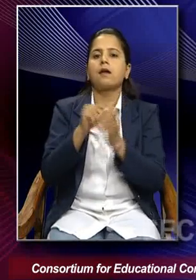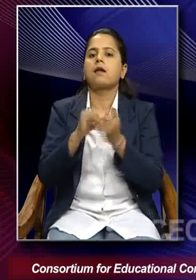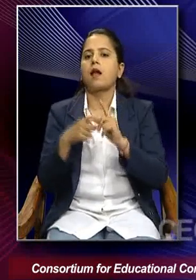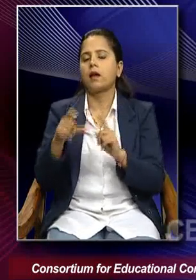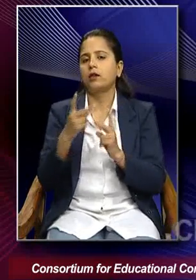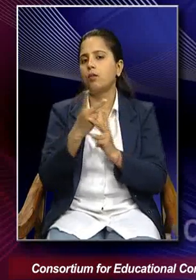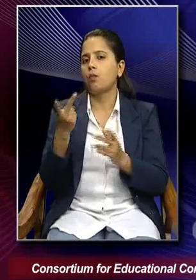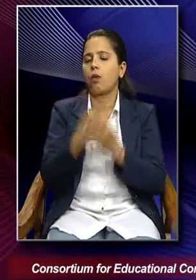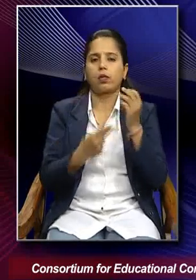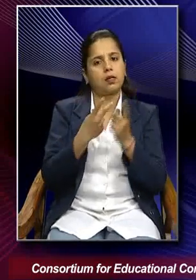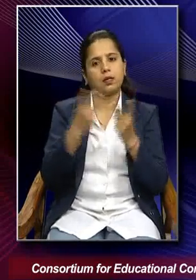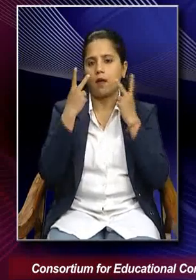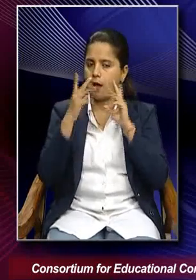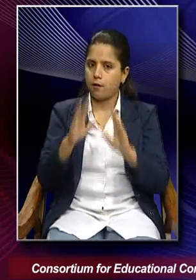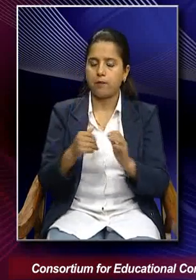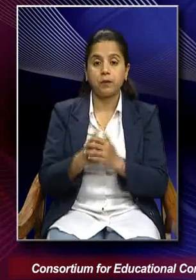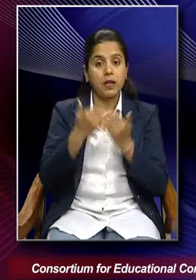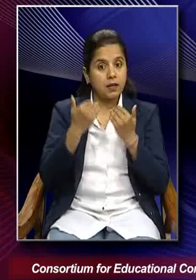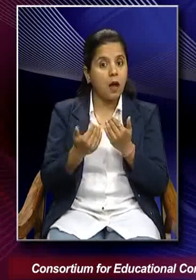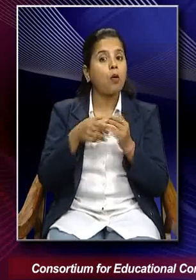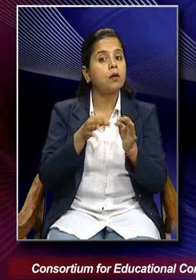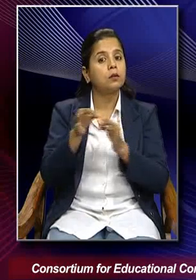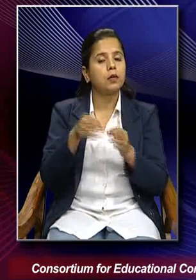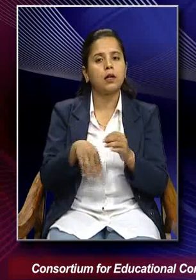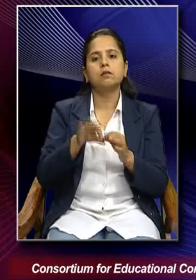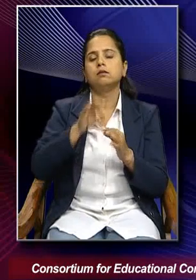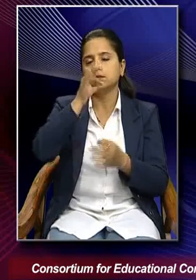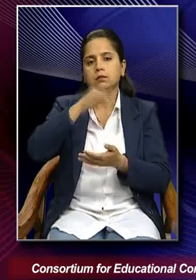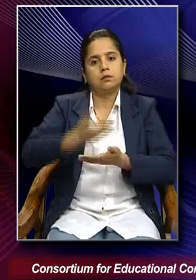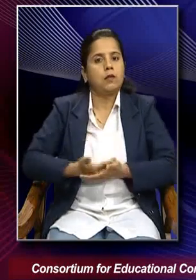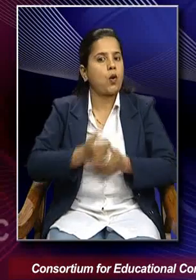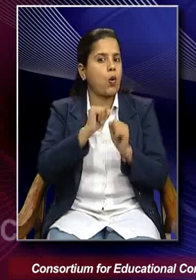traditions. Coming now to Buddhism.